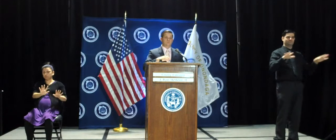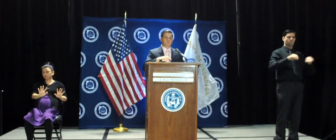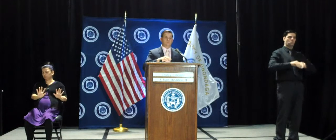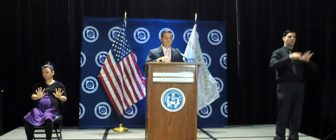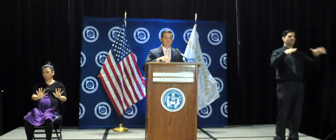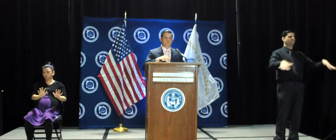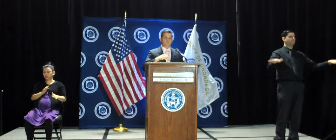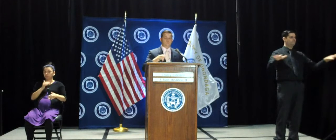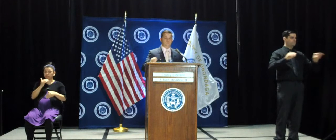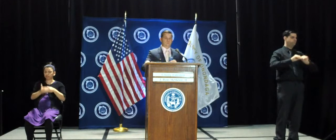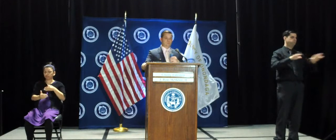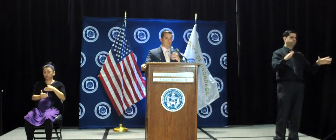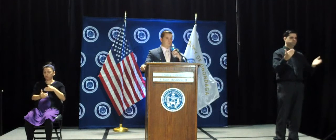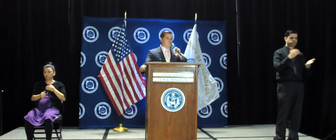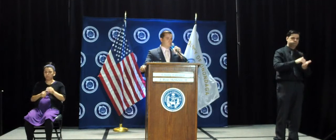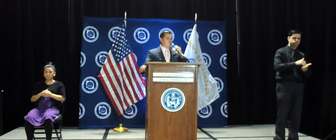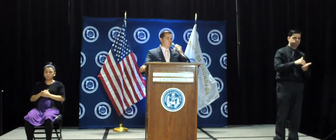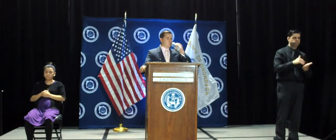Right.